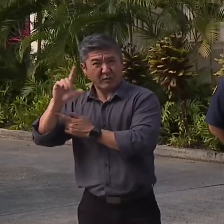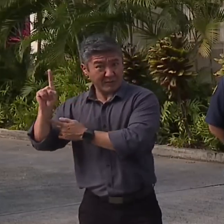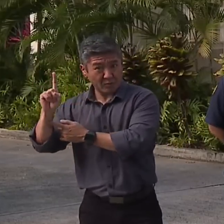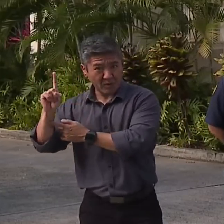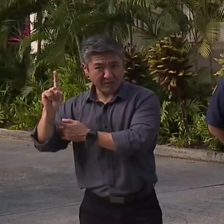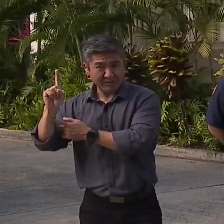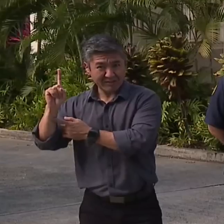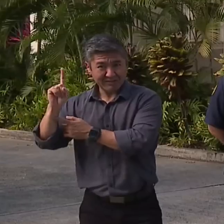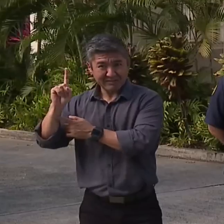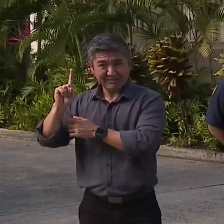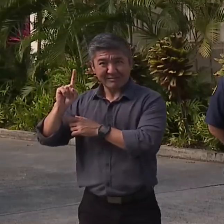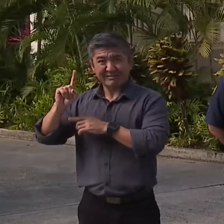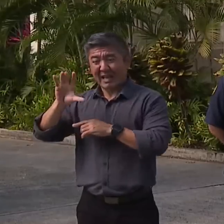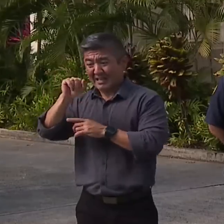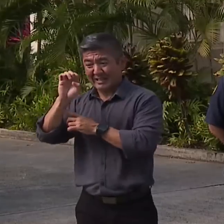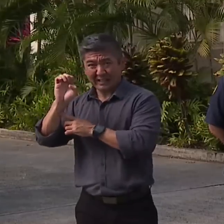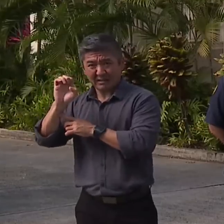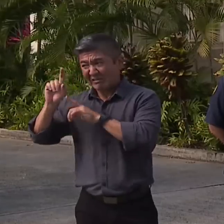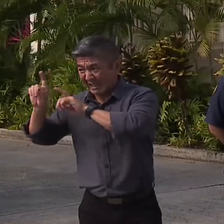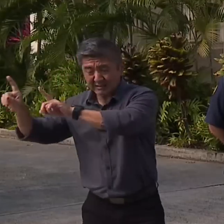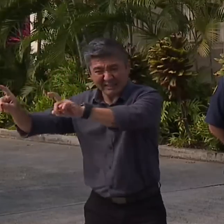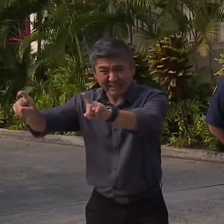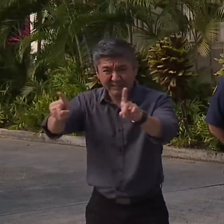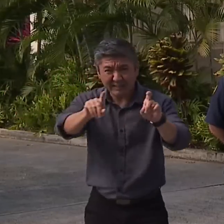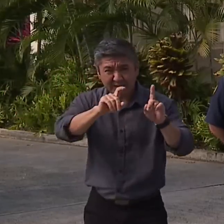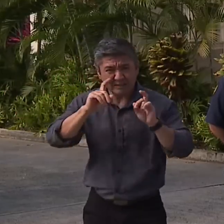44,751 cases or tests.